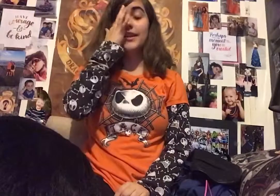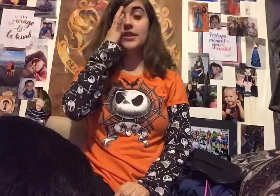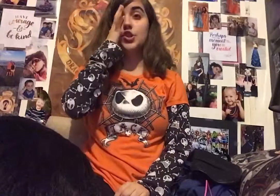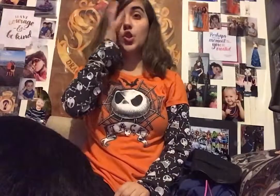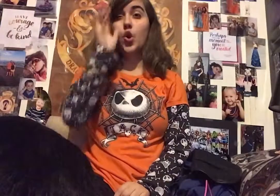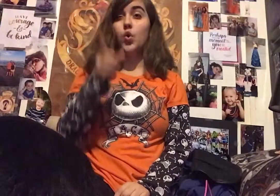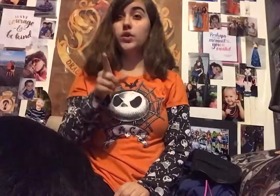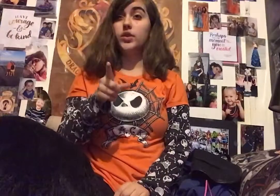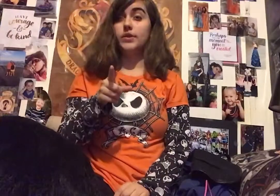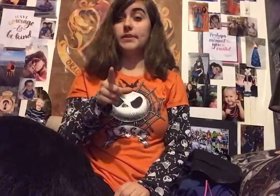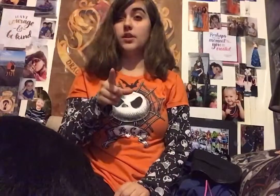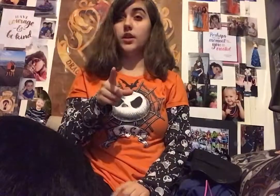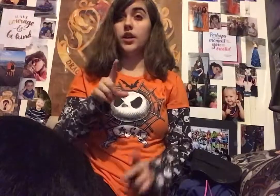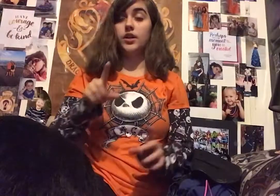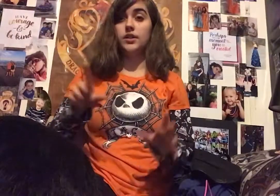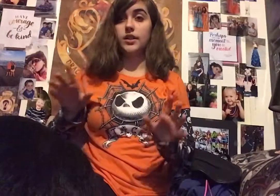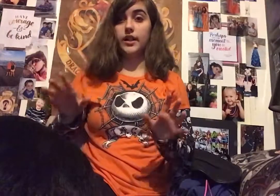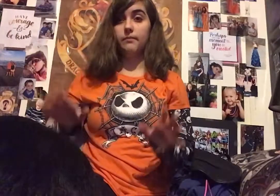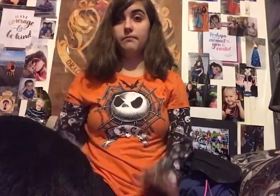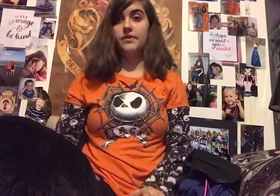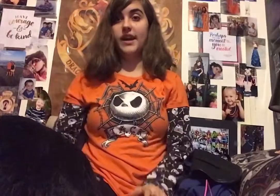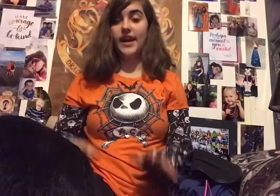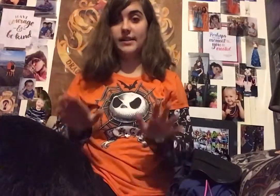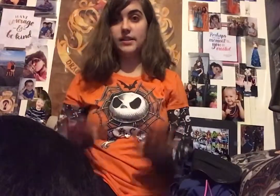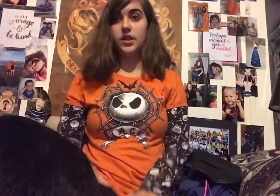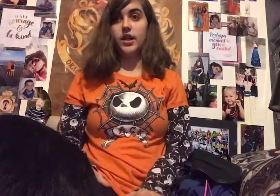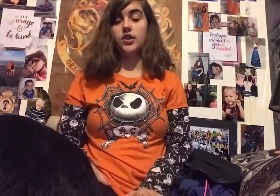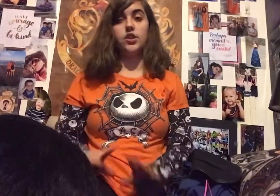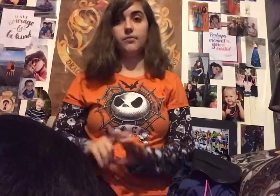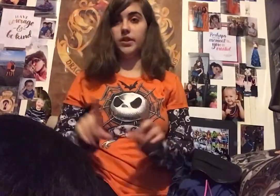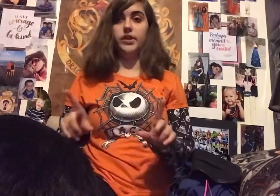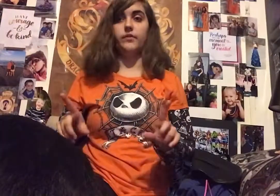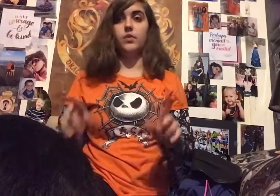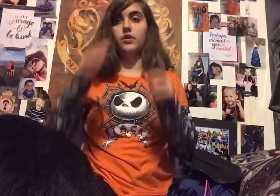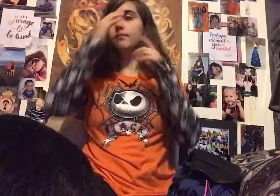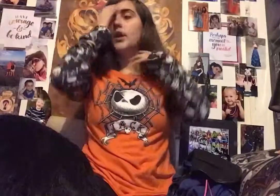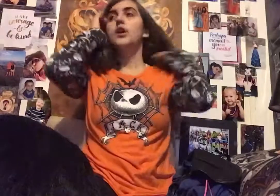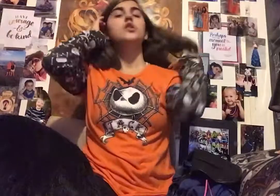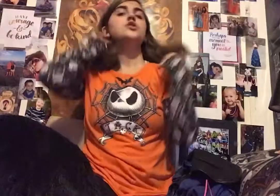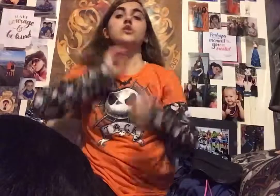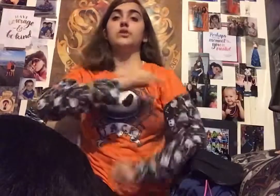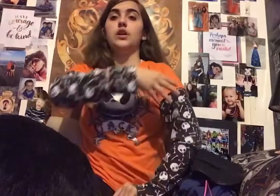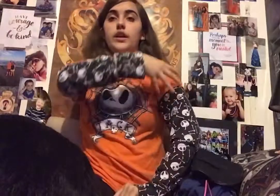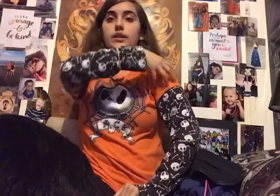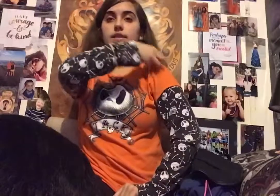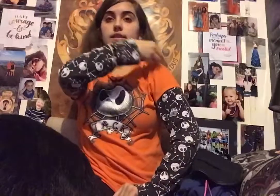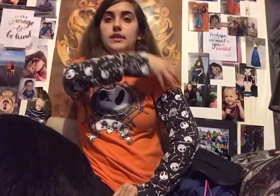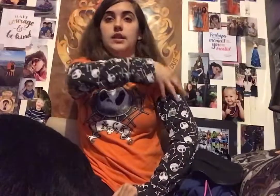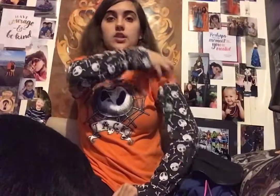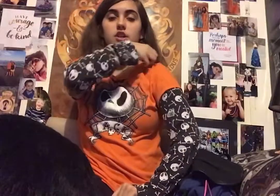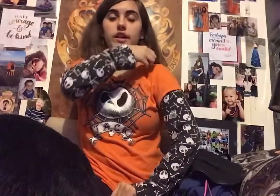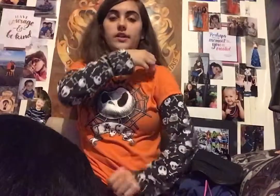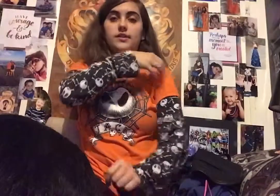is only Christmas stocking, because, like, tights and stockings are a completely different word. So, stockings is stockings,